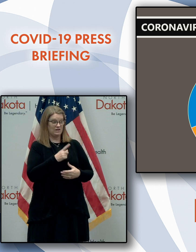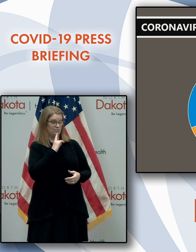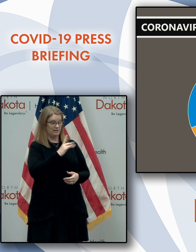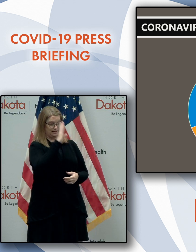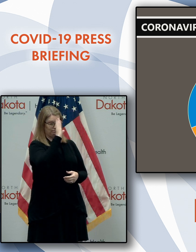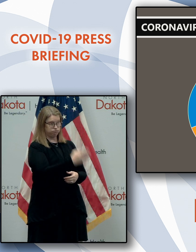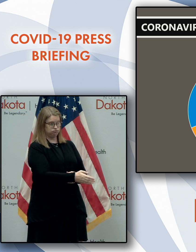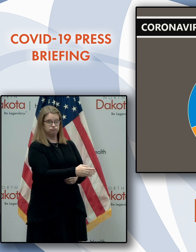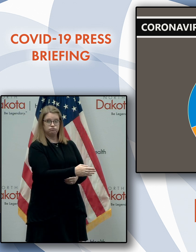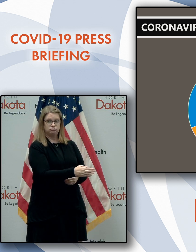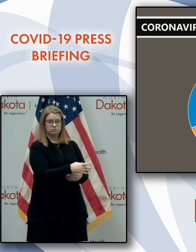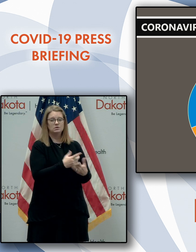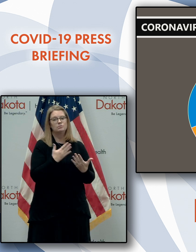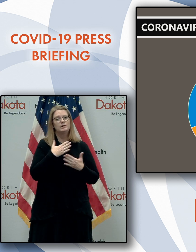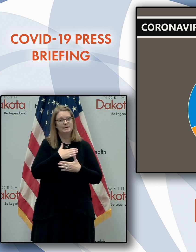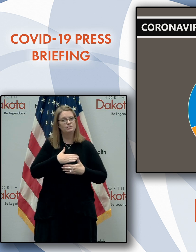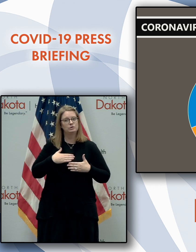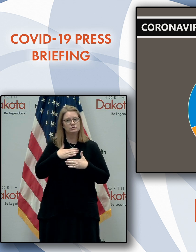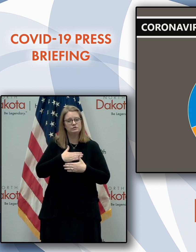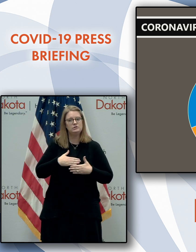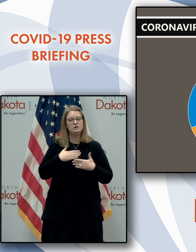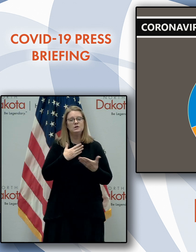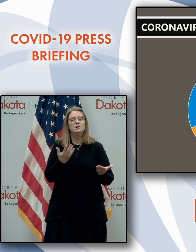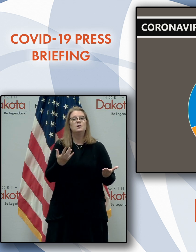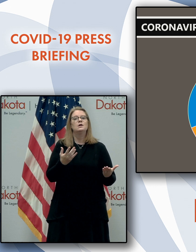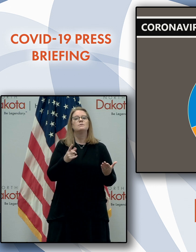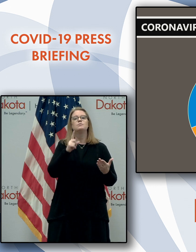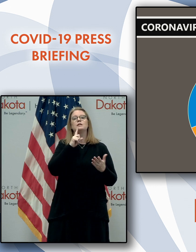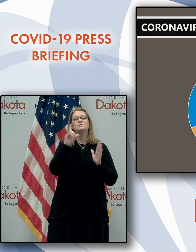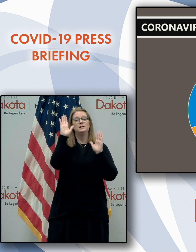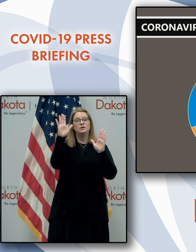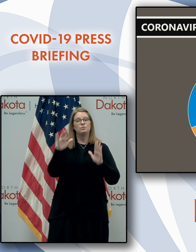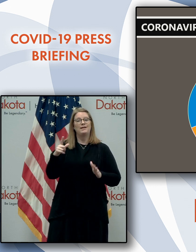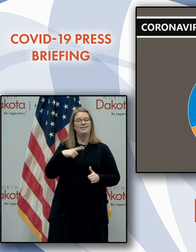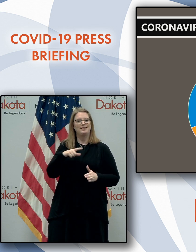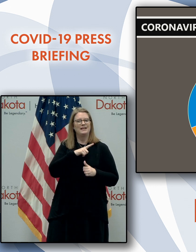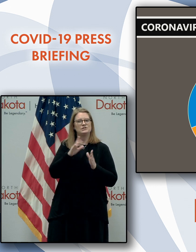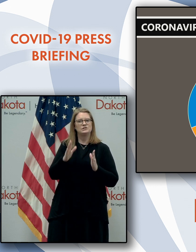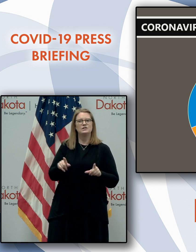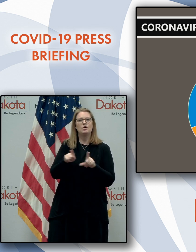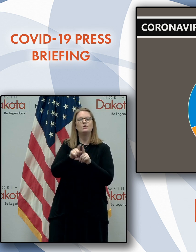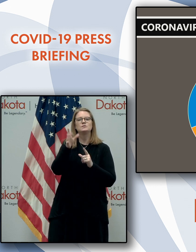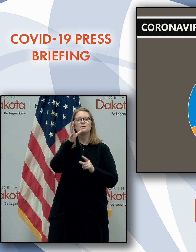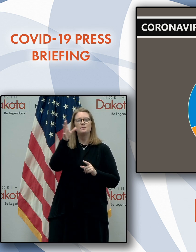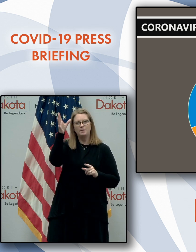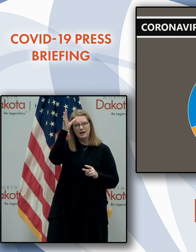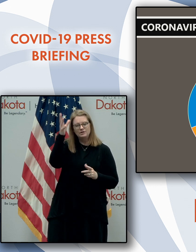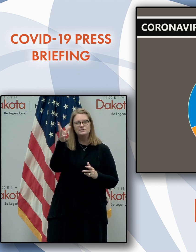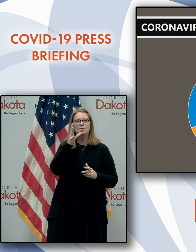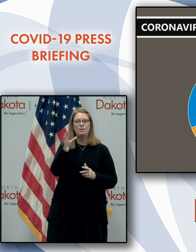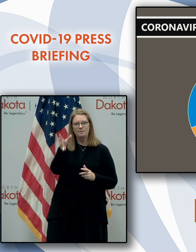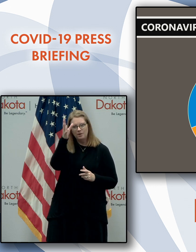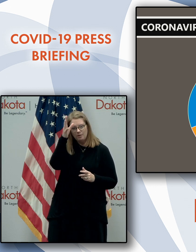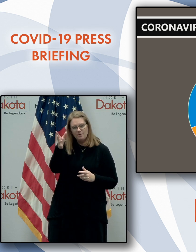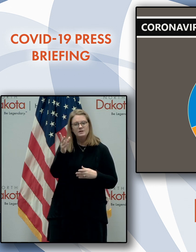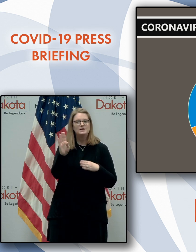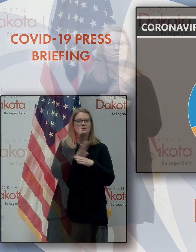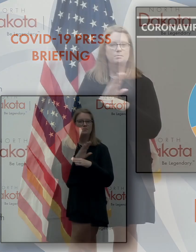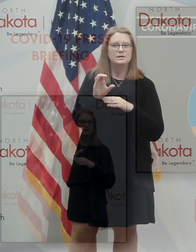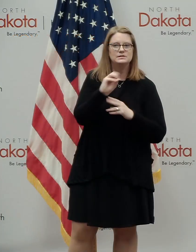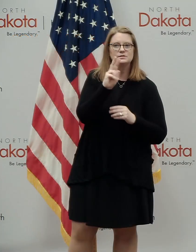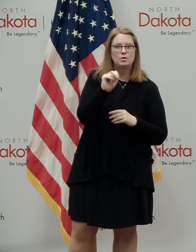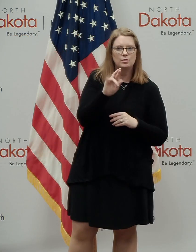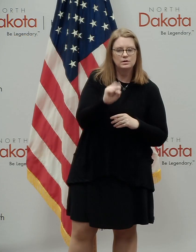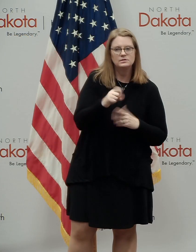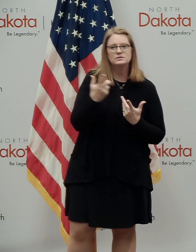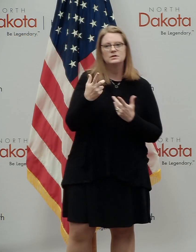time, and we appreciate that. But in addition to being great legislators, they're also parents, they're grandparents, they're business owners. North